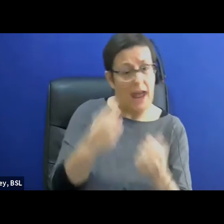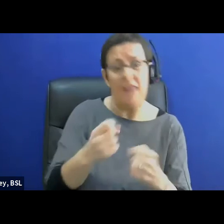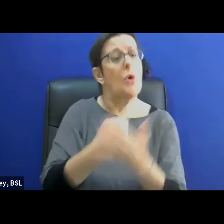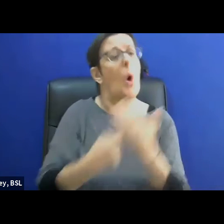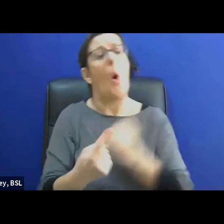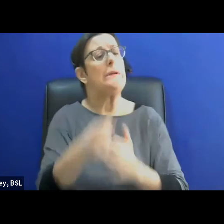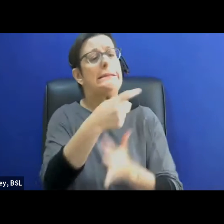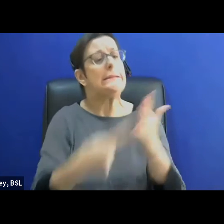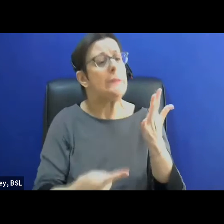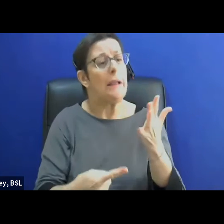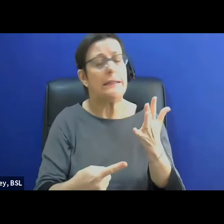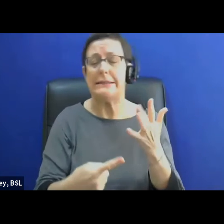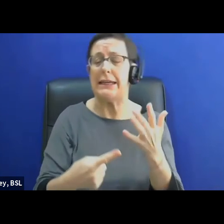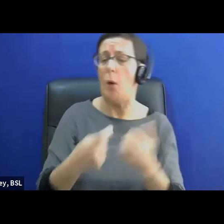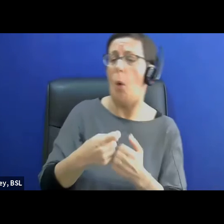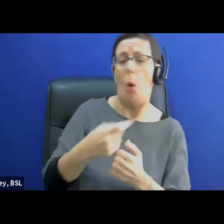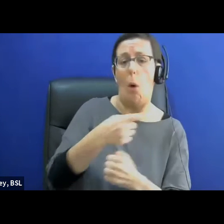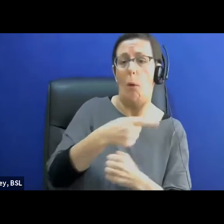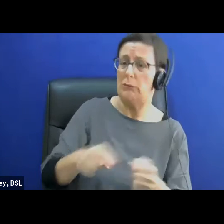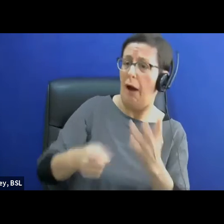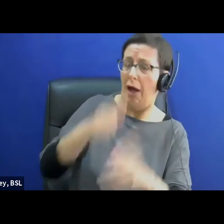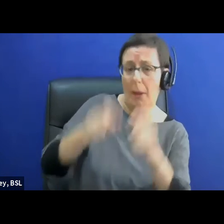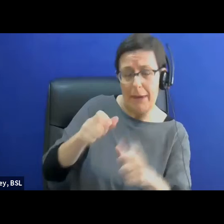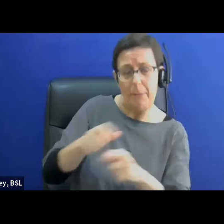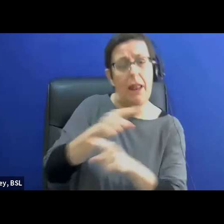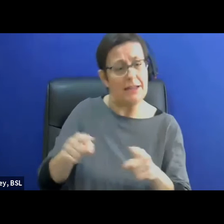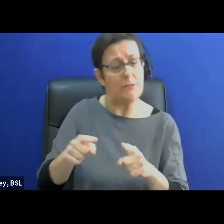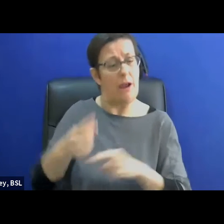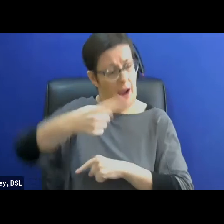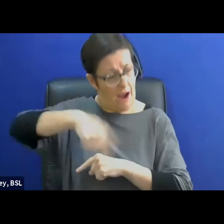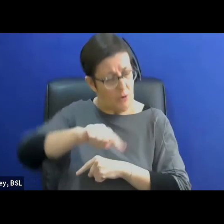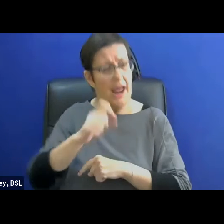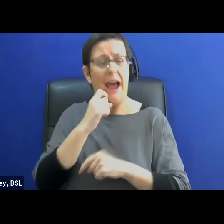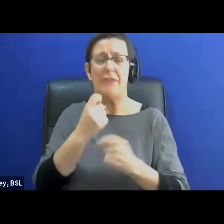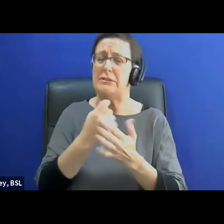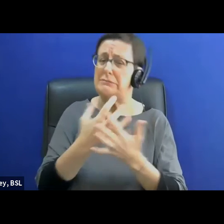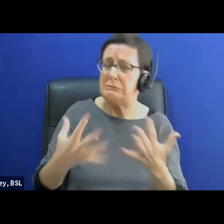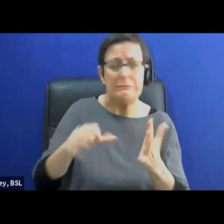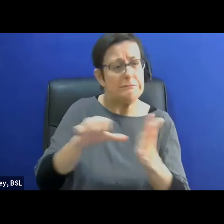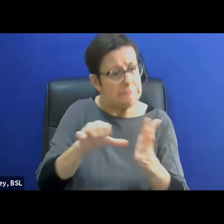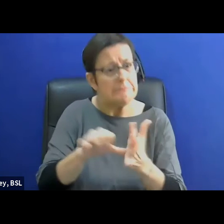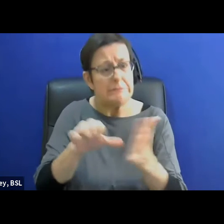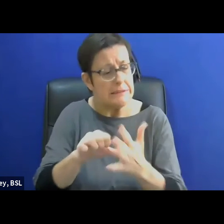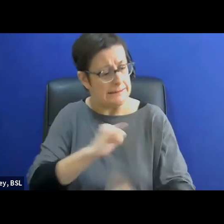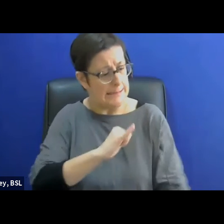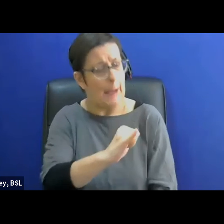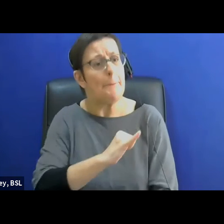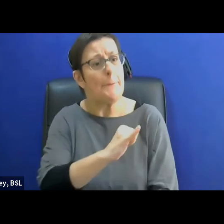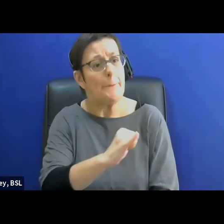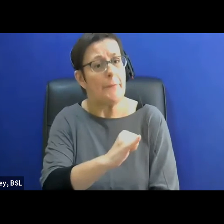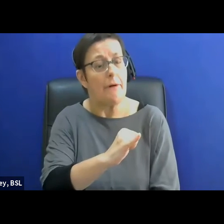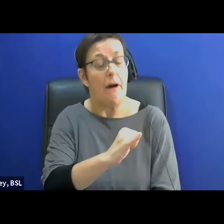to the visible disabilities and things like that. It's down to so many issues that people have to try and